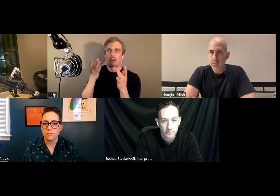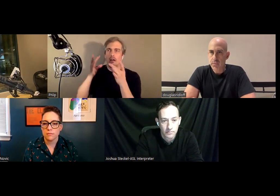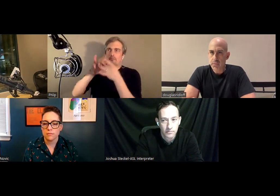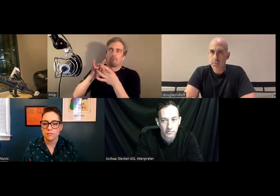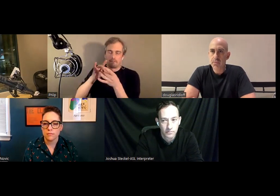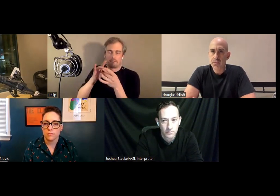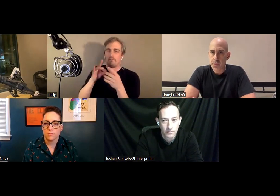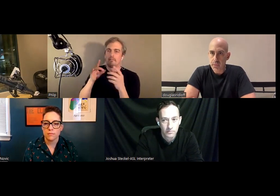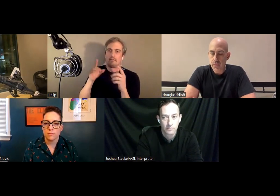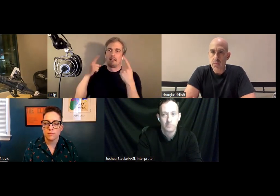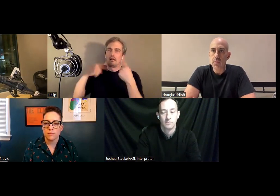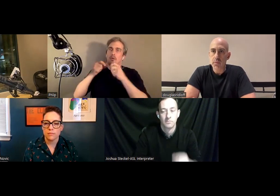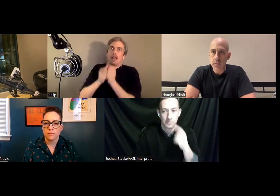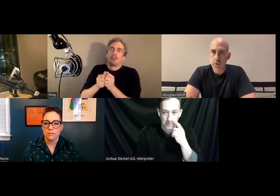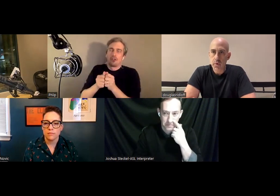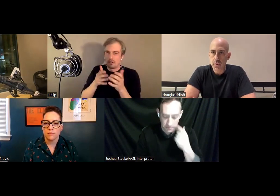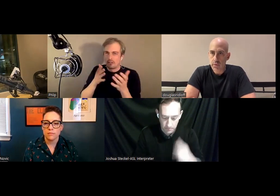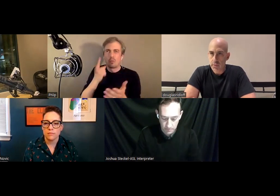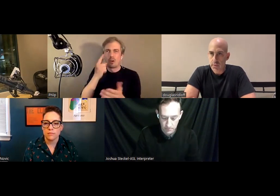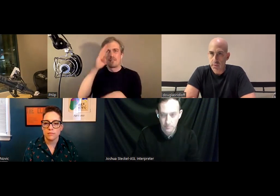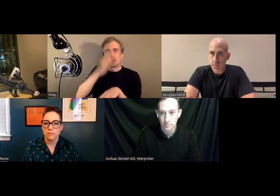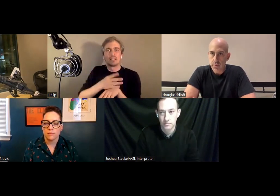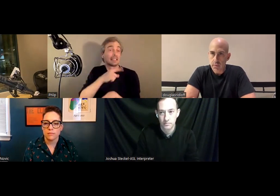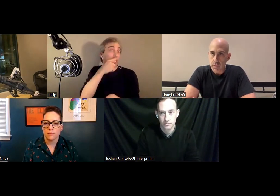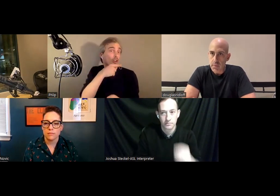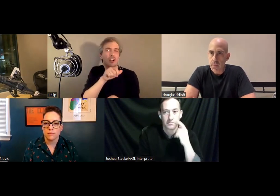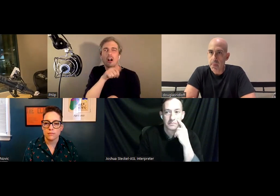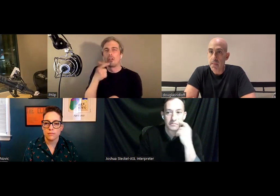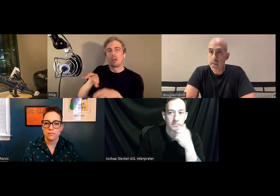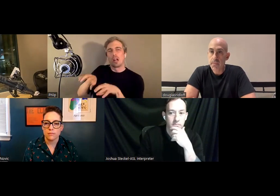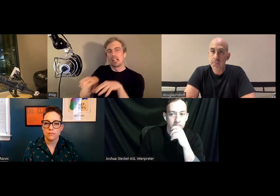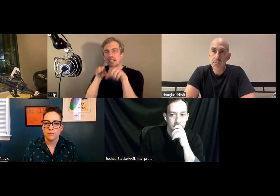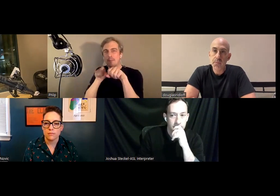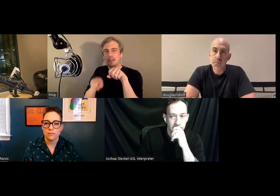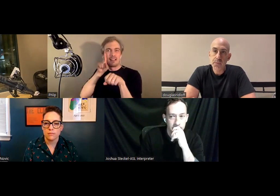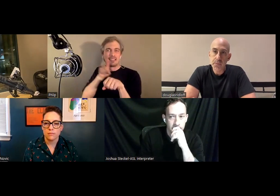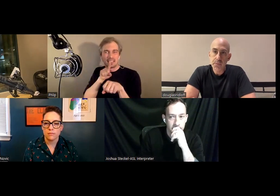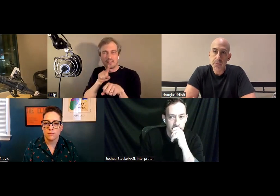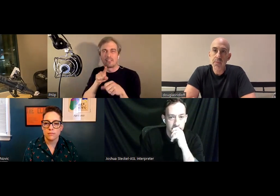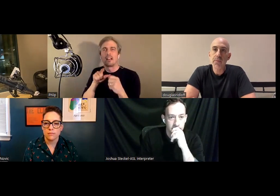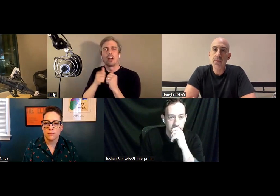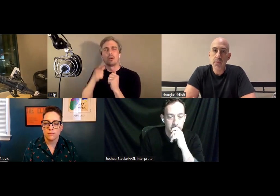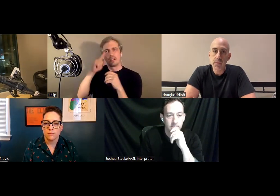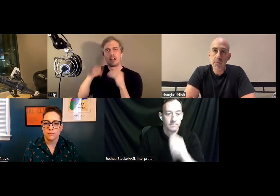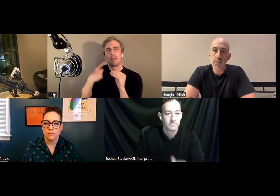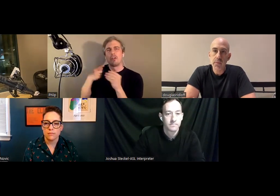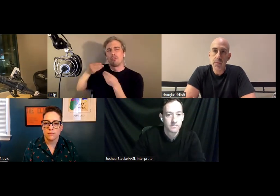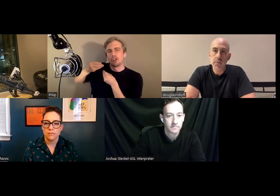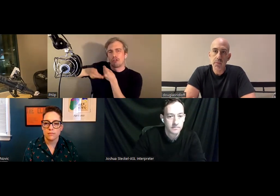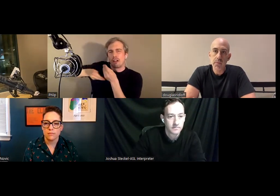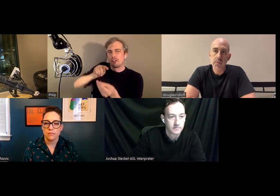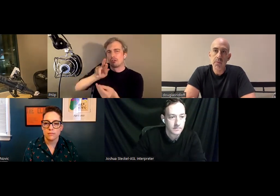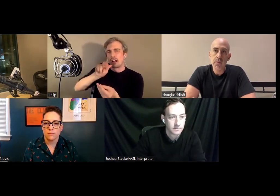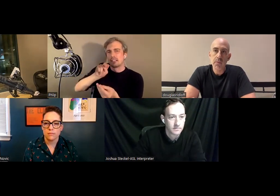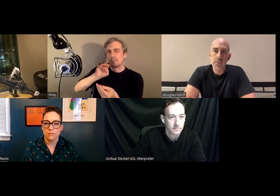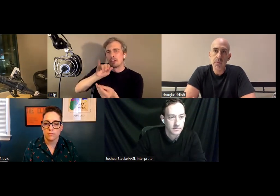other is adopted and deaf. How do you think about the transmission of deaf culture within your family unit?